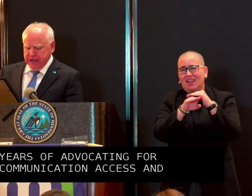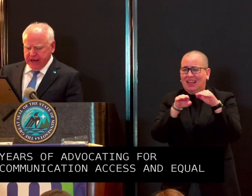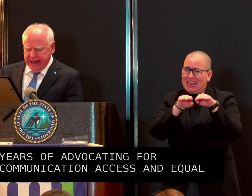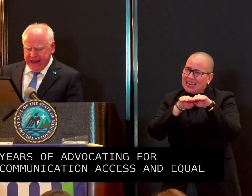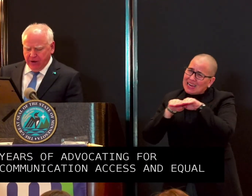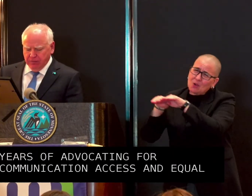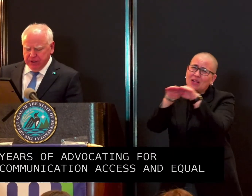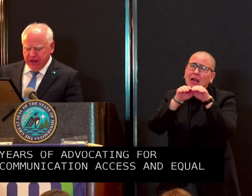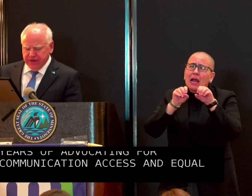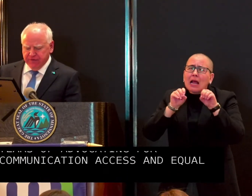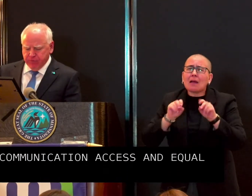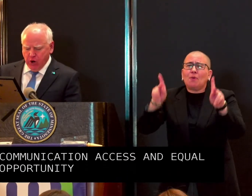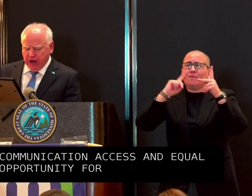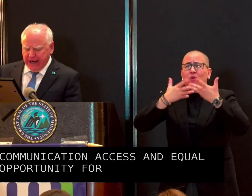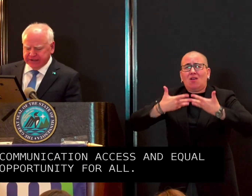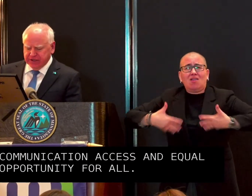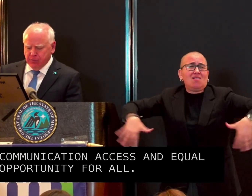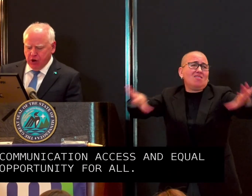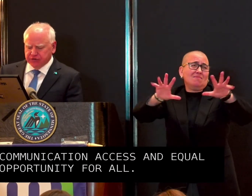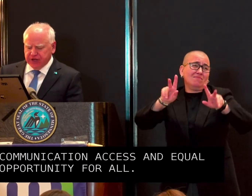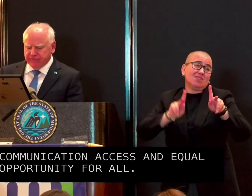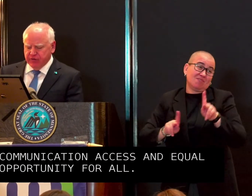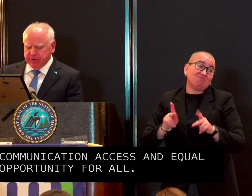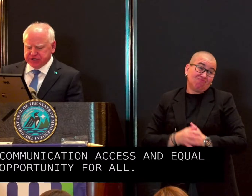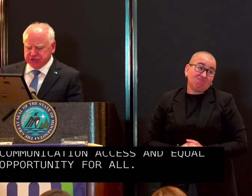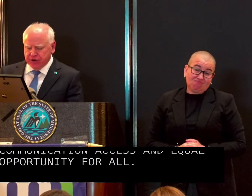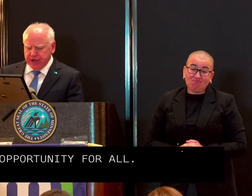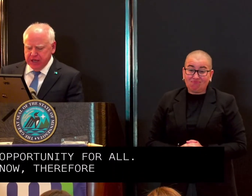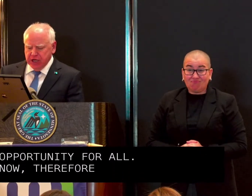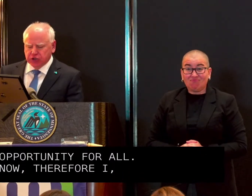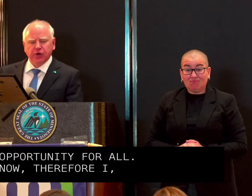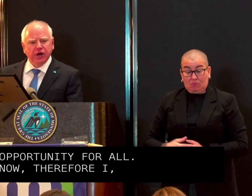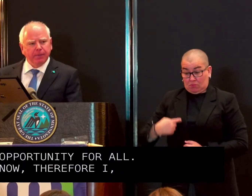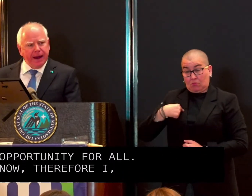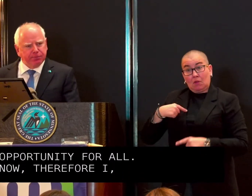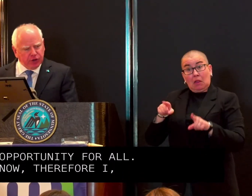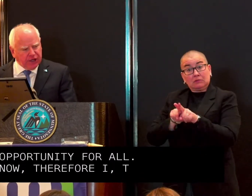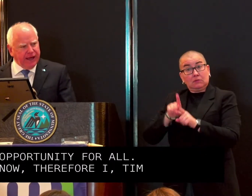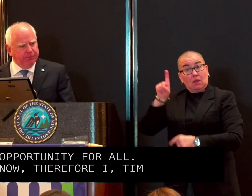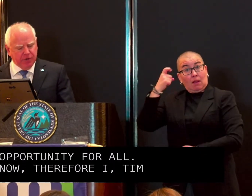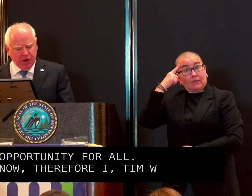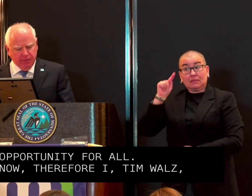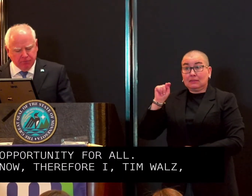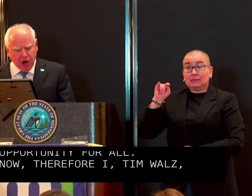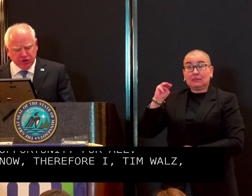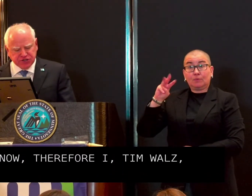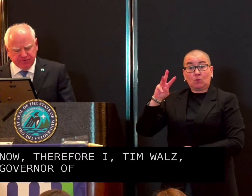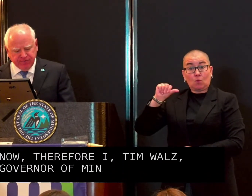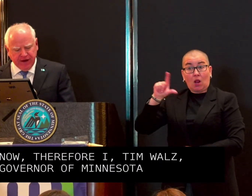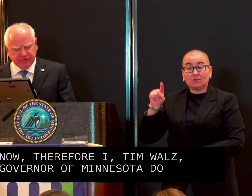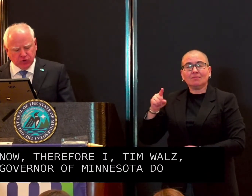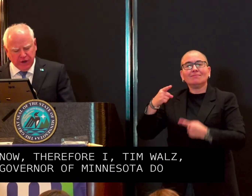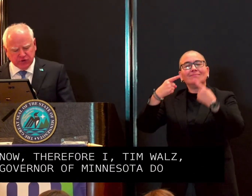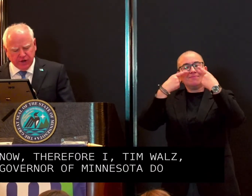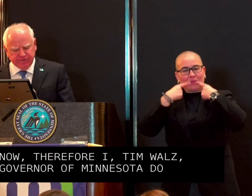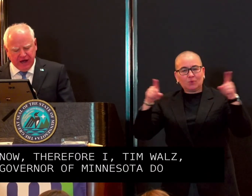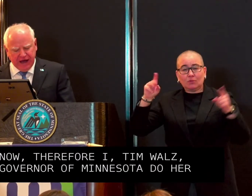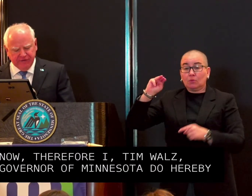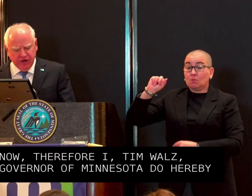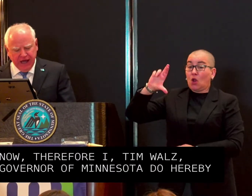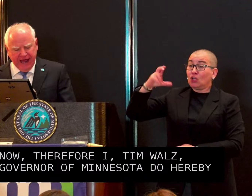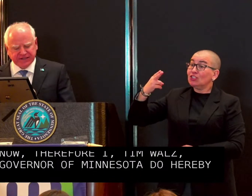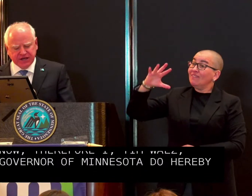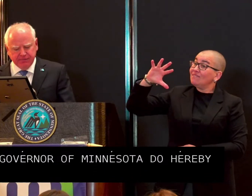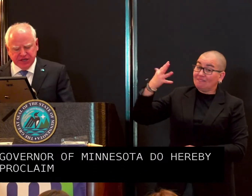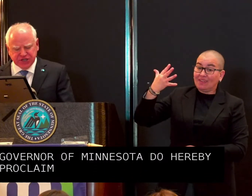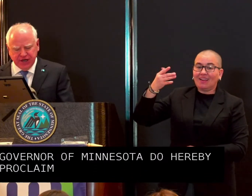all. Now, therefore, I, Tim Walz, Governor of Minnesota, do hereby proclaim March 5th,